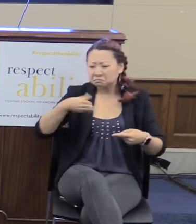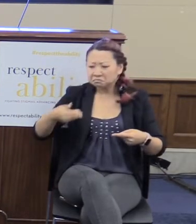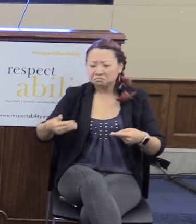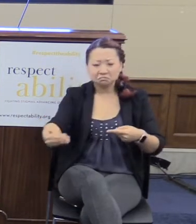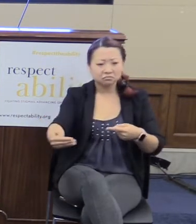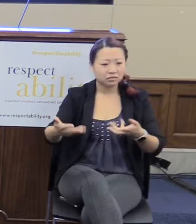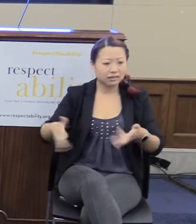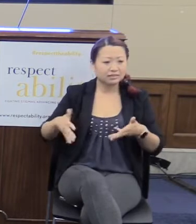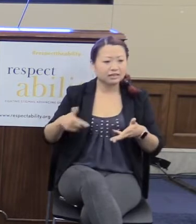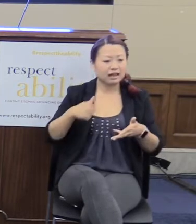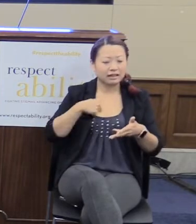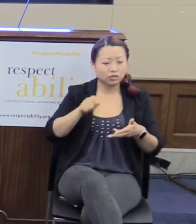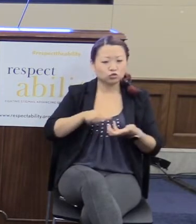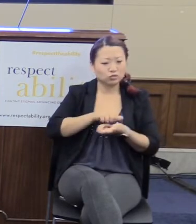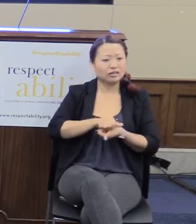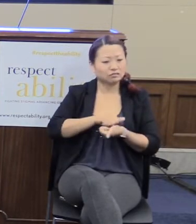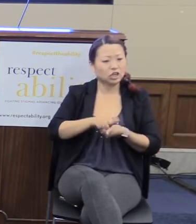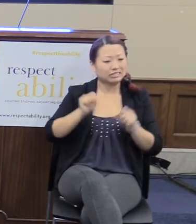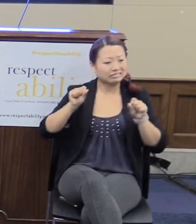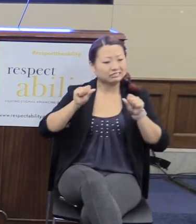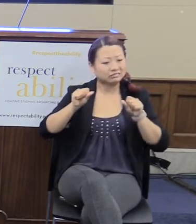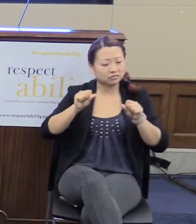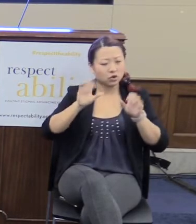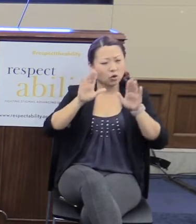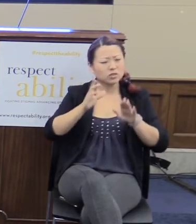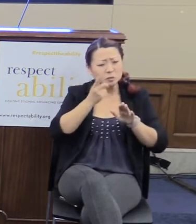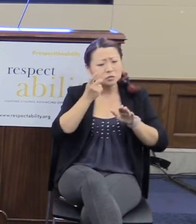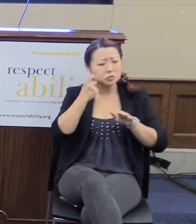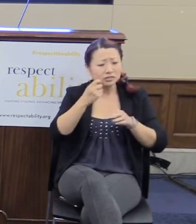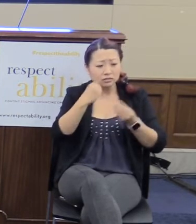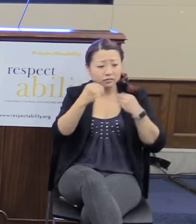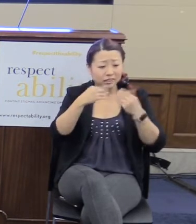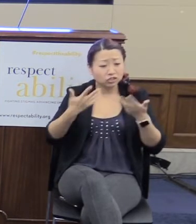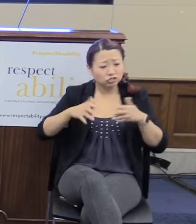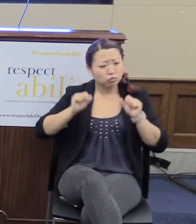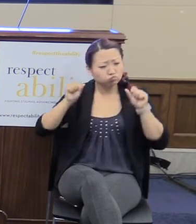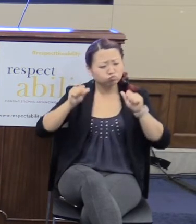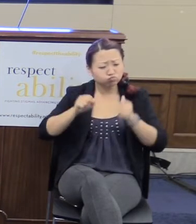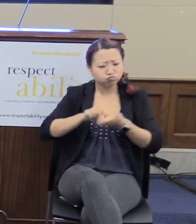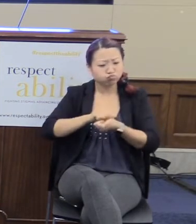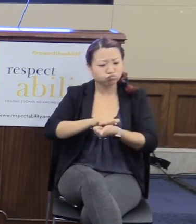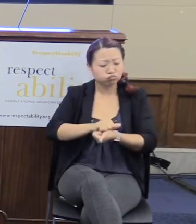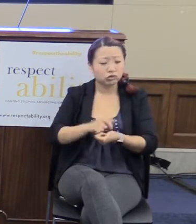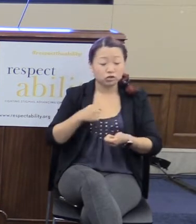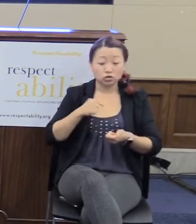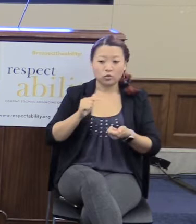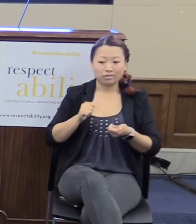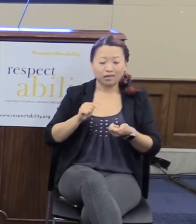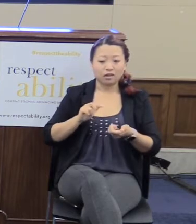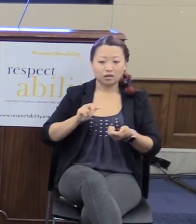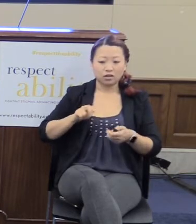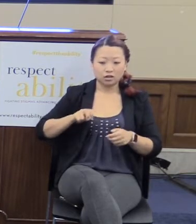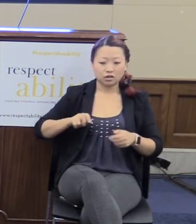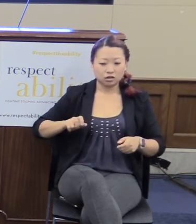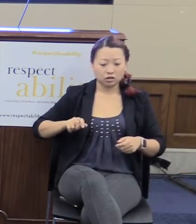I need to digest that wonderful dinner that we had. So we got to a point that there was a big curve. And remember, I suck in